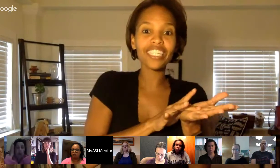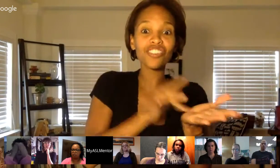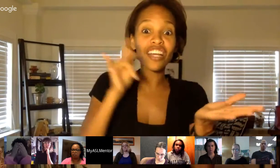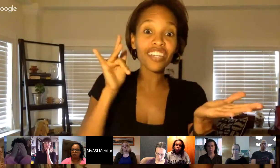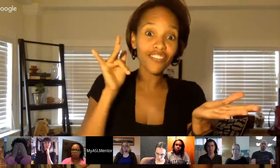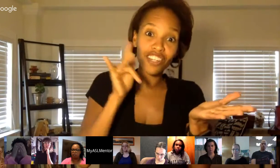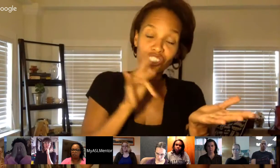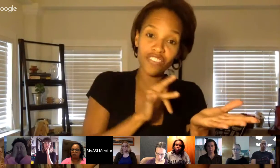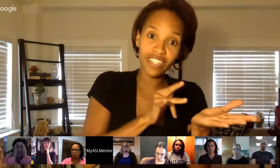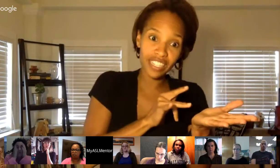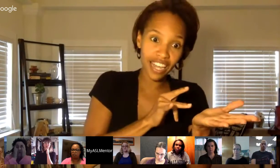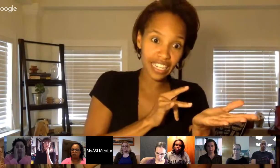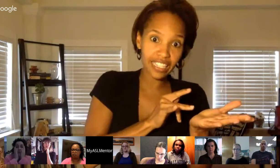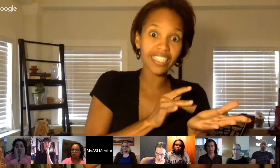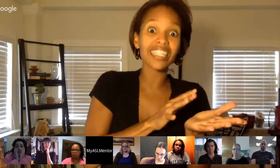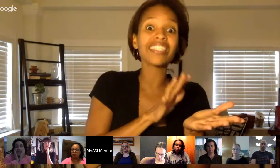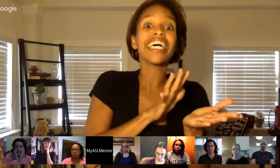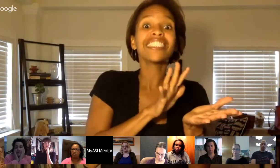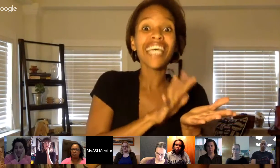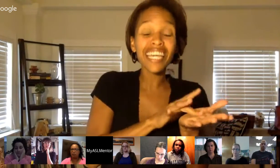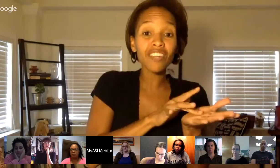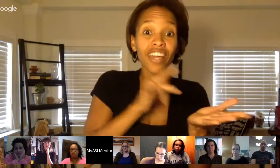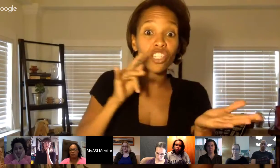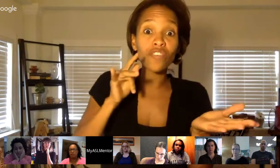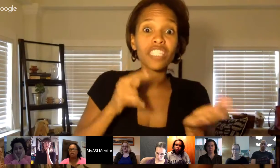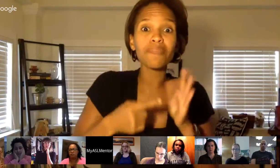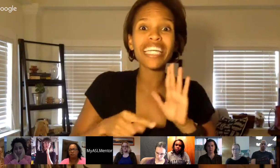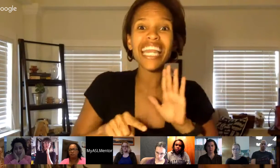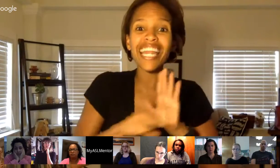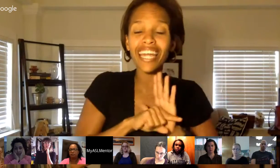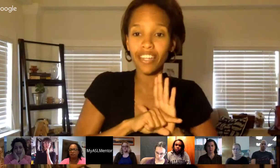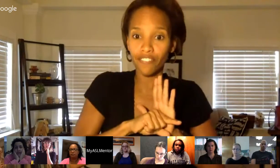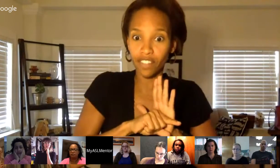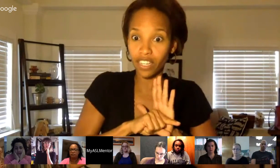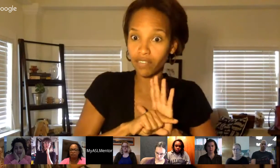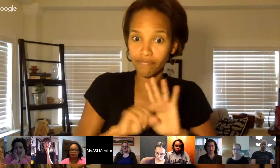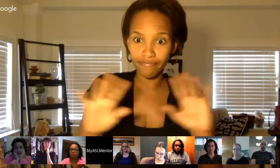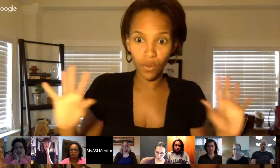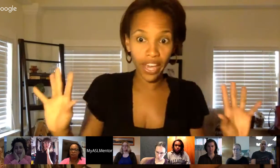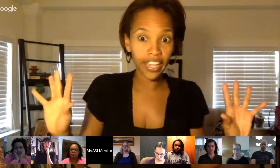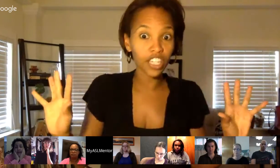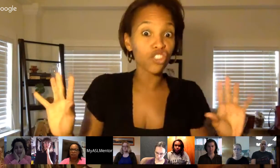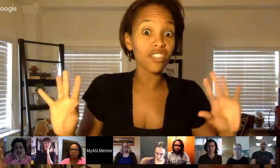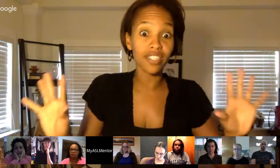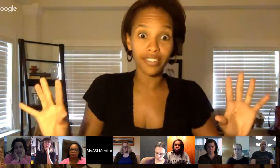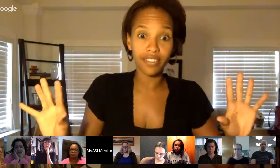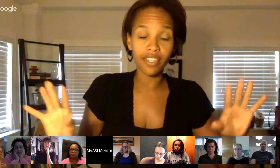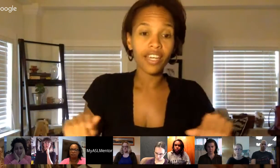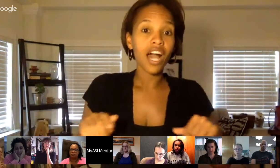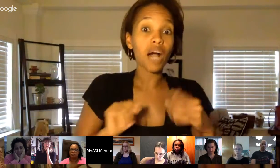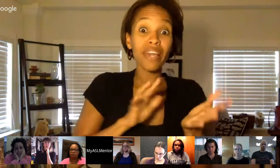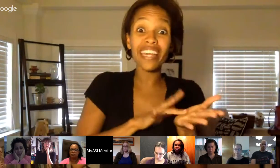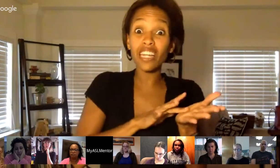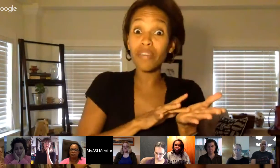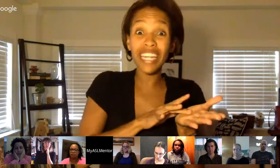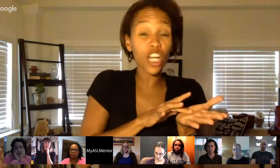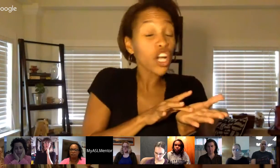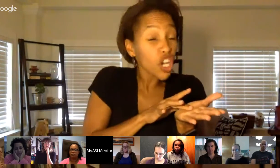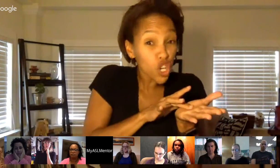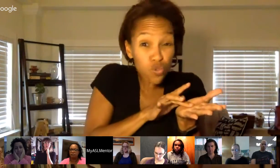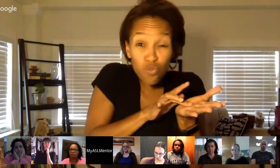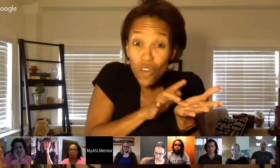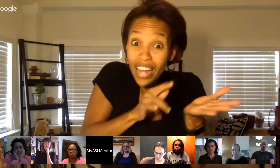what the dictionary definition of this sign is take advantage of somebody negatively, okay? It just is. And it can